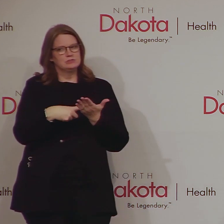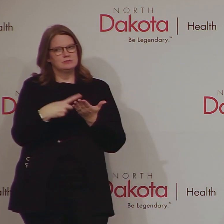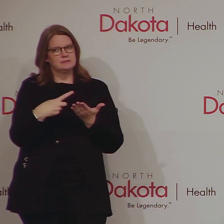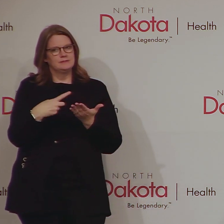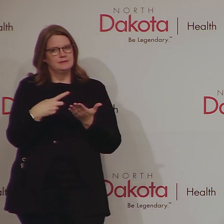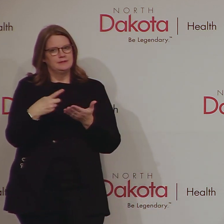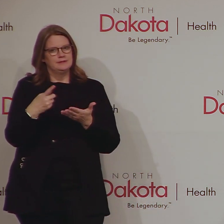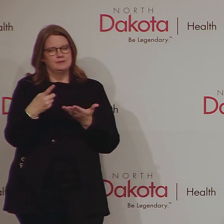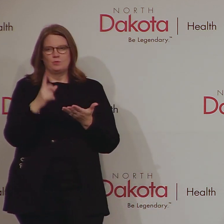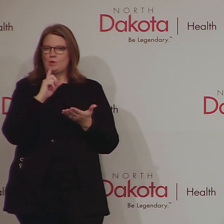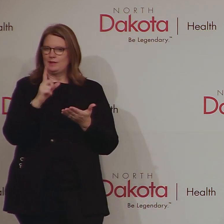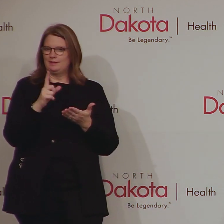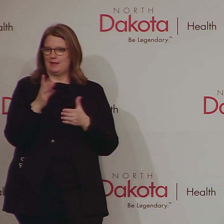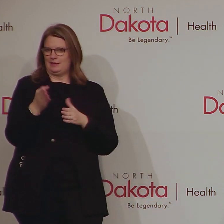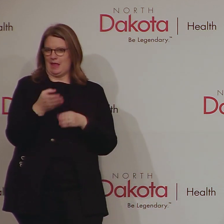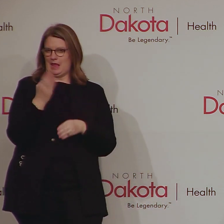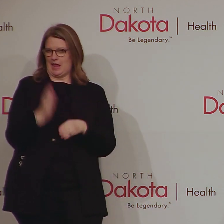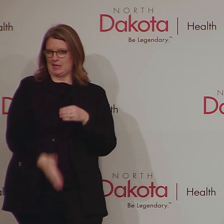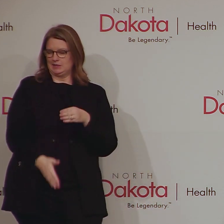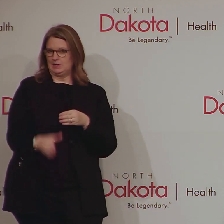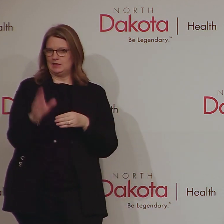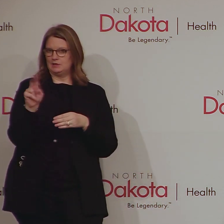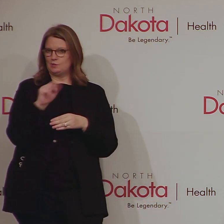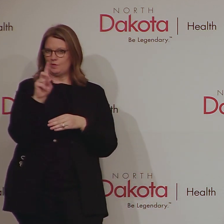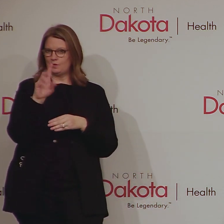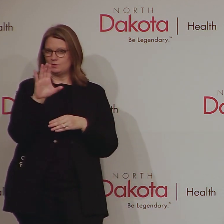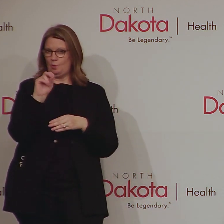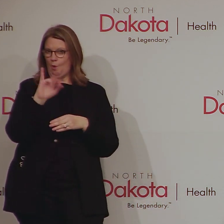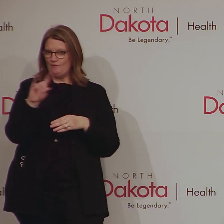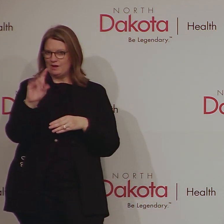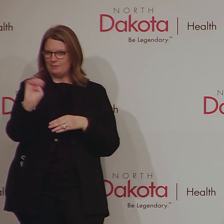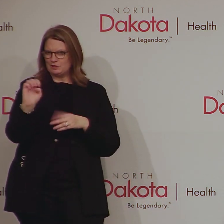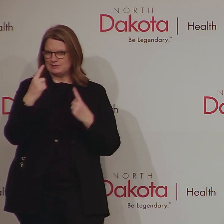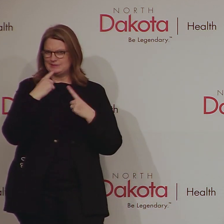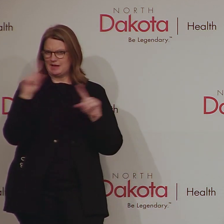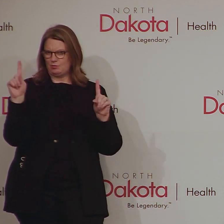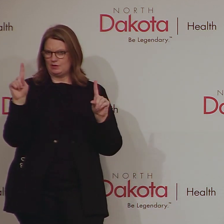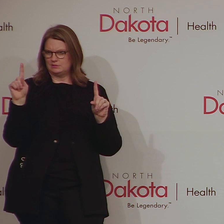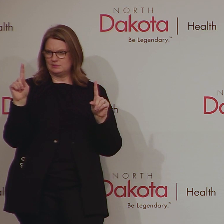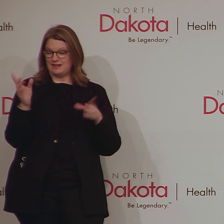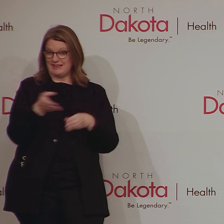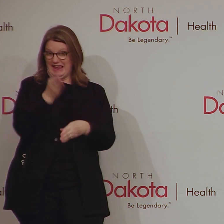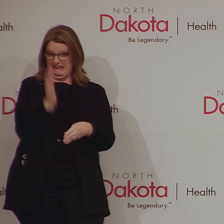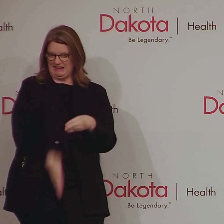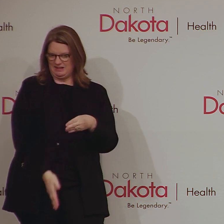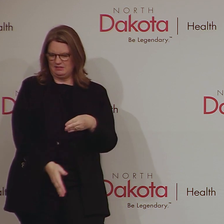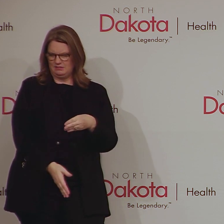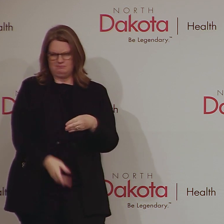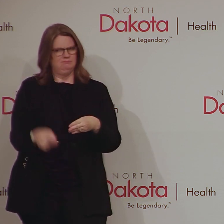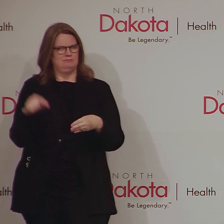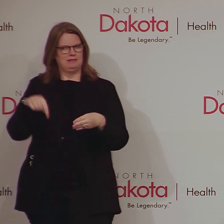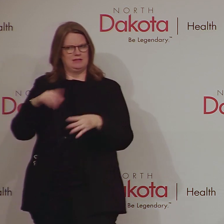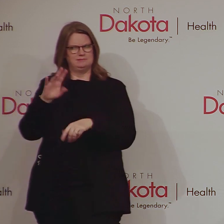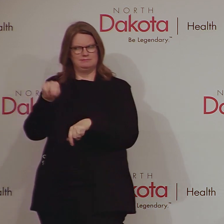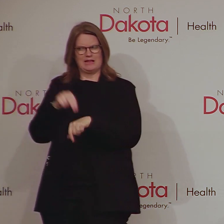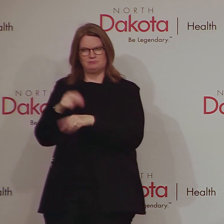ending North Dakota's COVID emergency declaration in the middle of this national economic crisis and